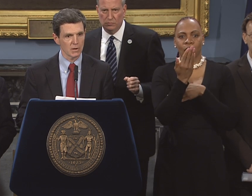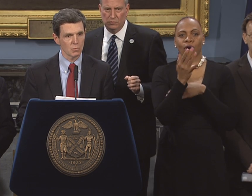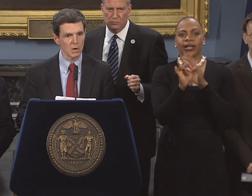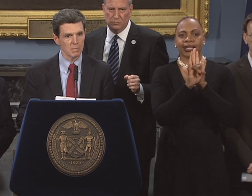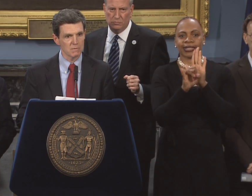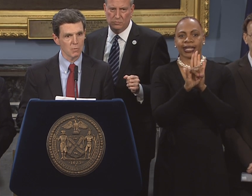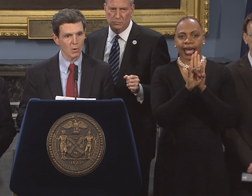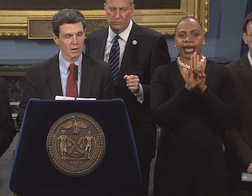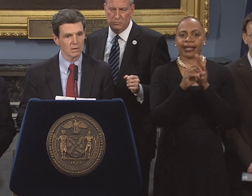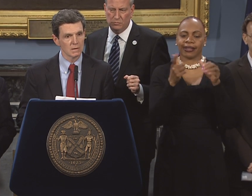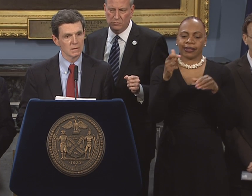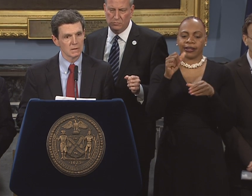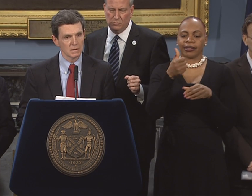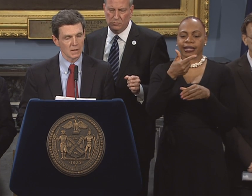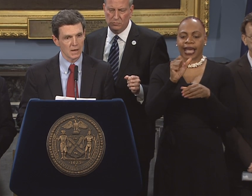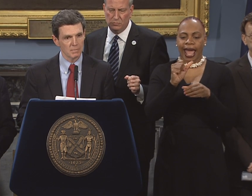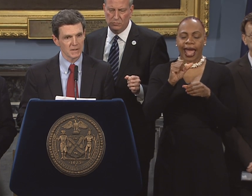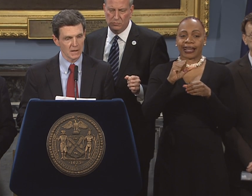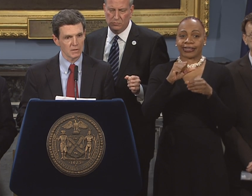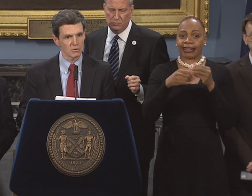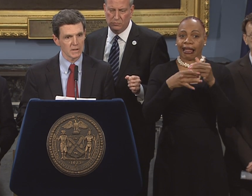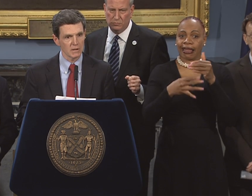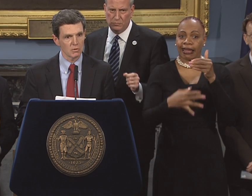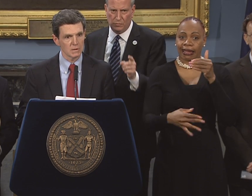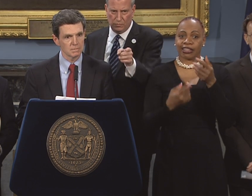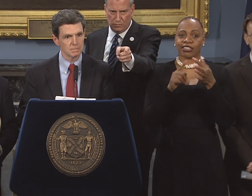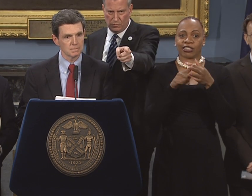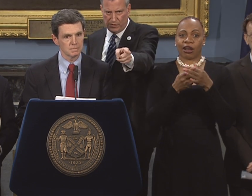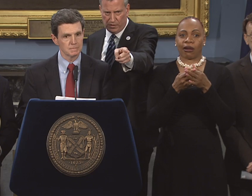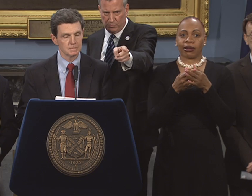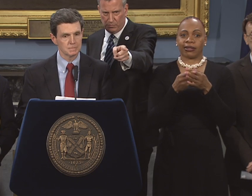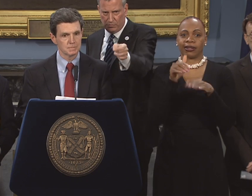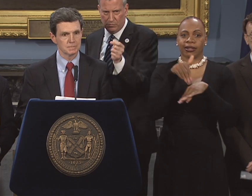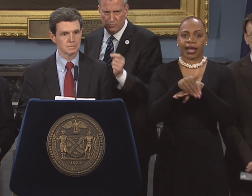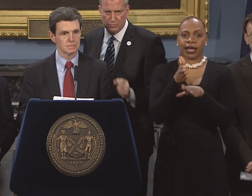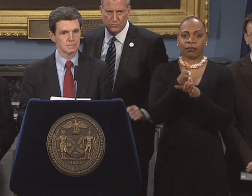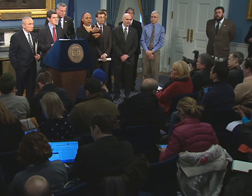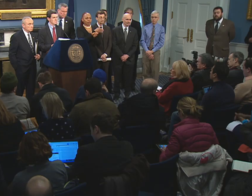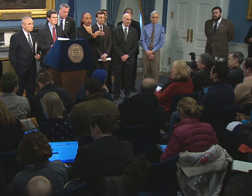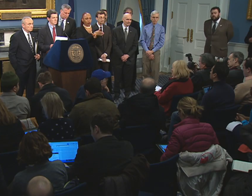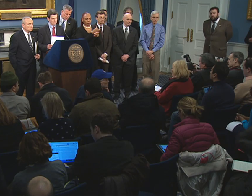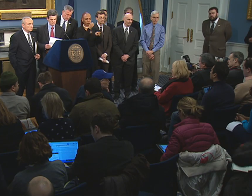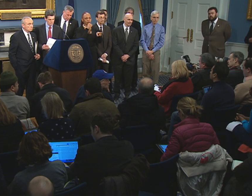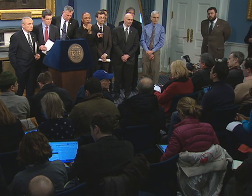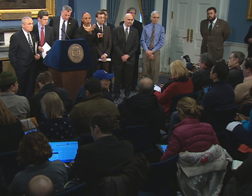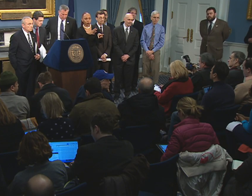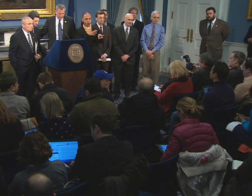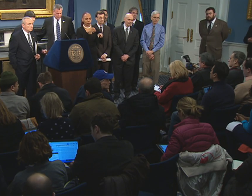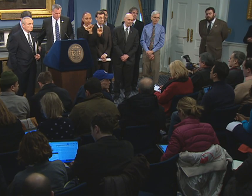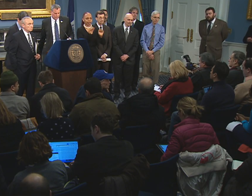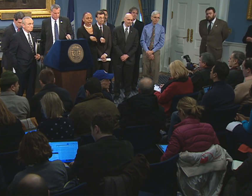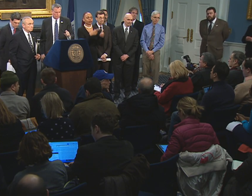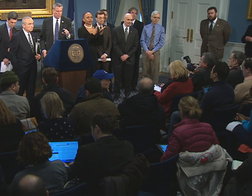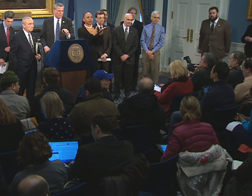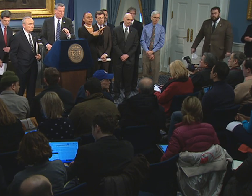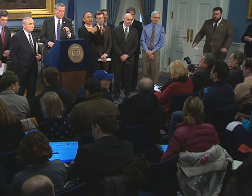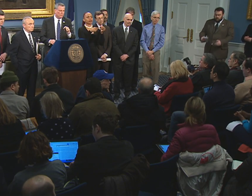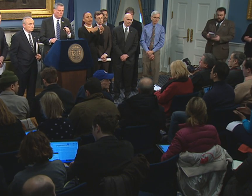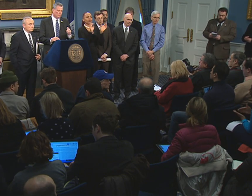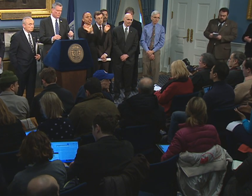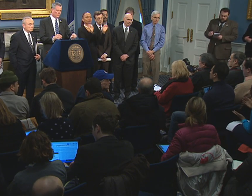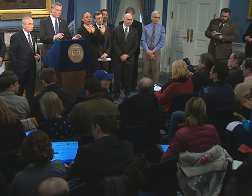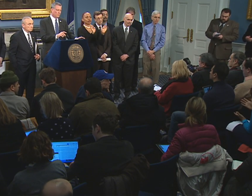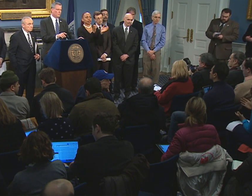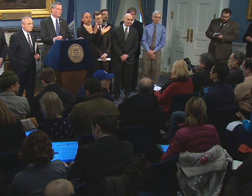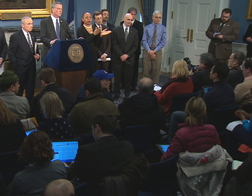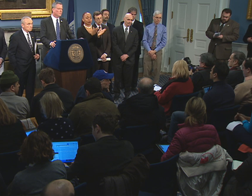likely started well before the 9:13 call. Right there. Mr. Mayor, can you talk about emergency preparedness in the city and how